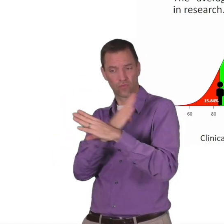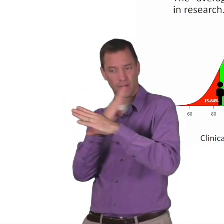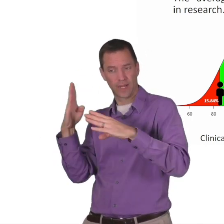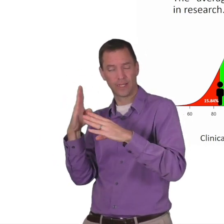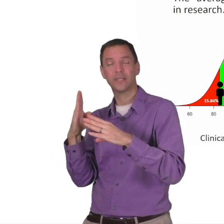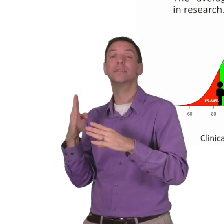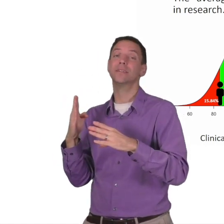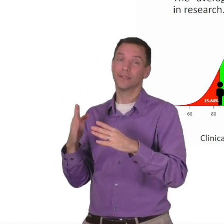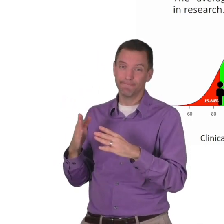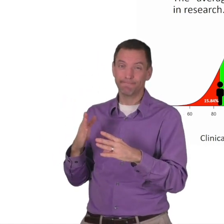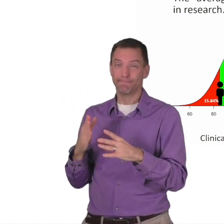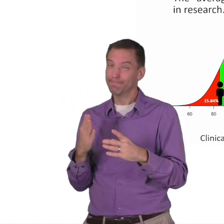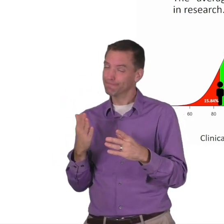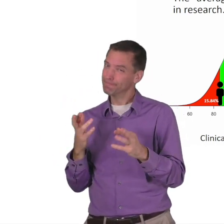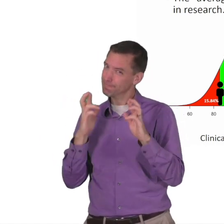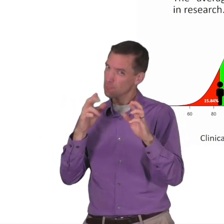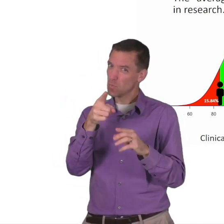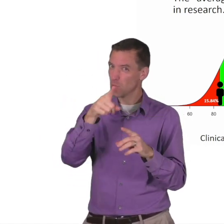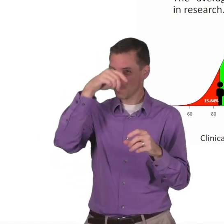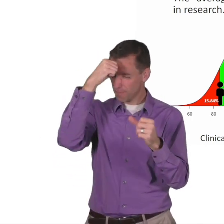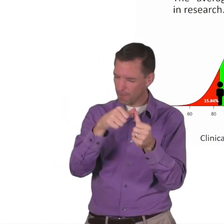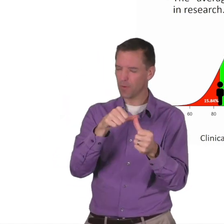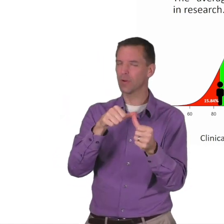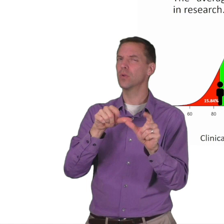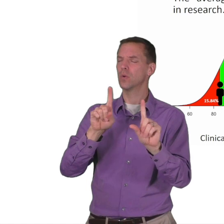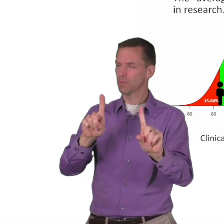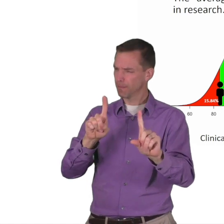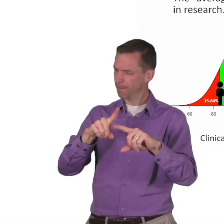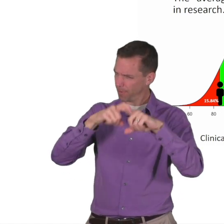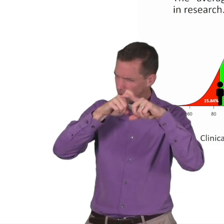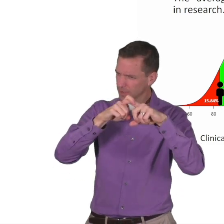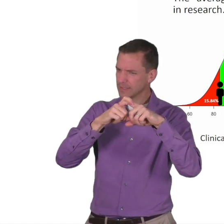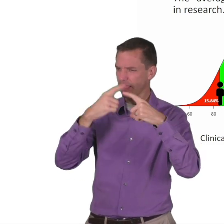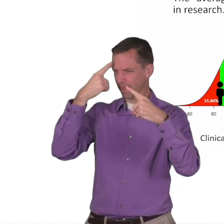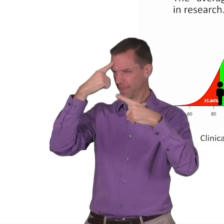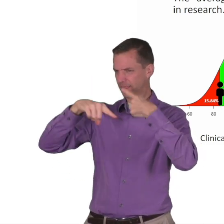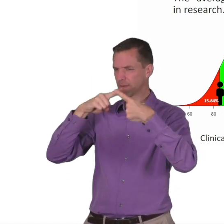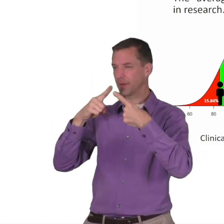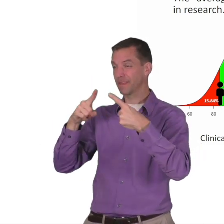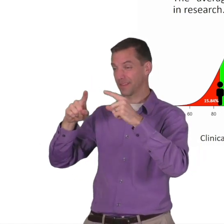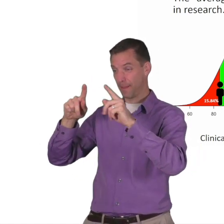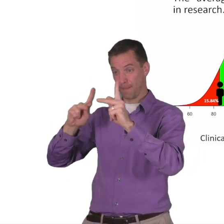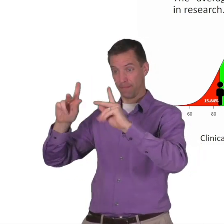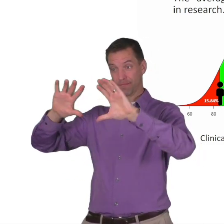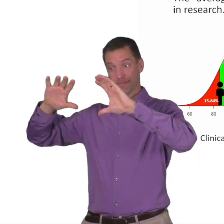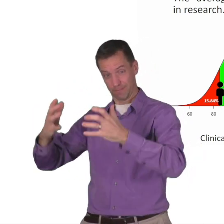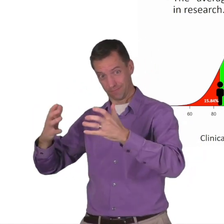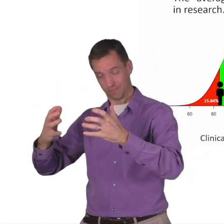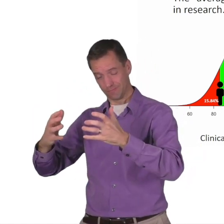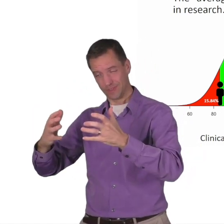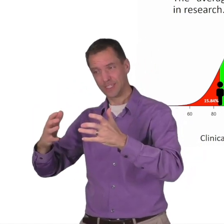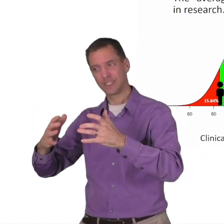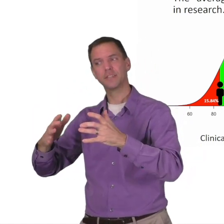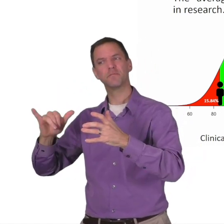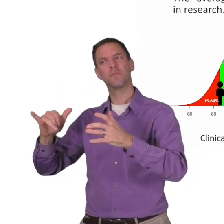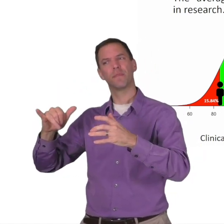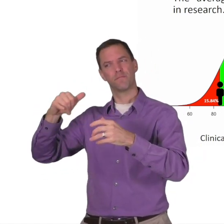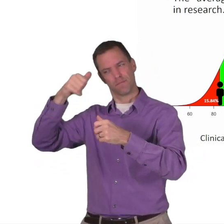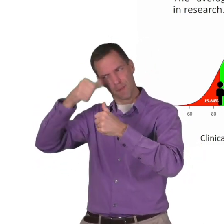was within the normal range, I hope that you'll remember this presentation and pause to take a moment to think about the